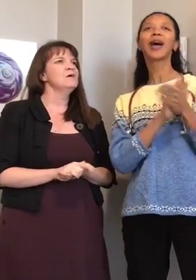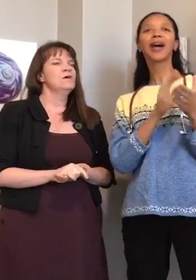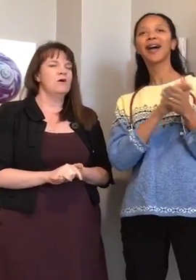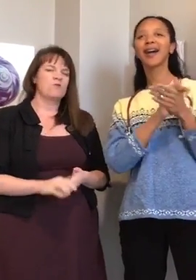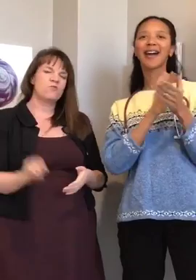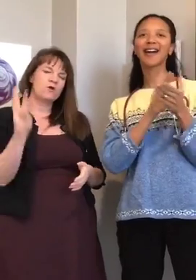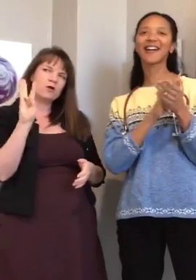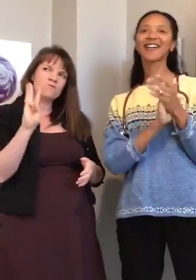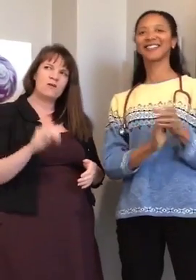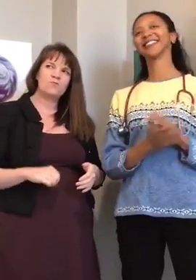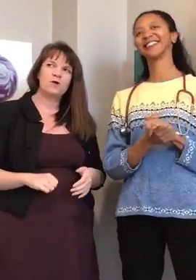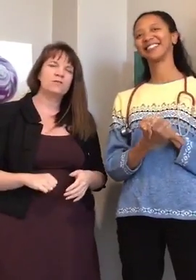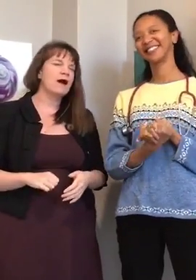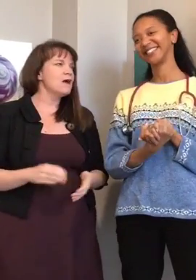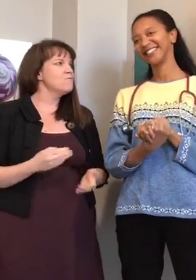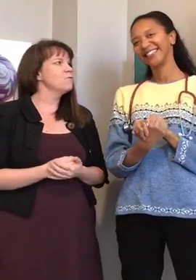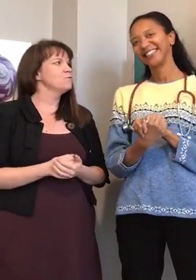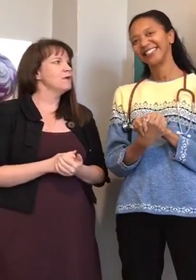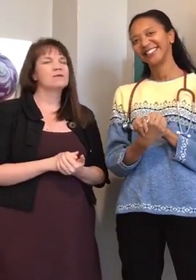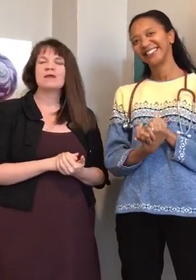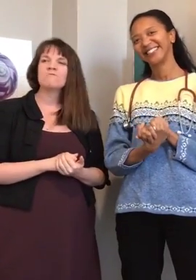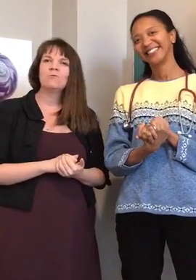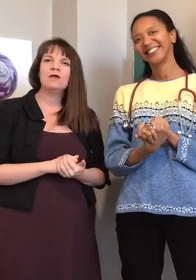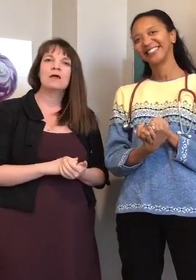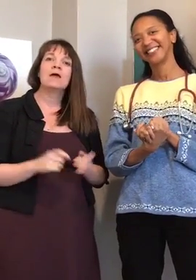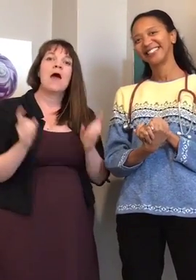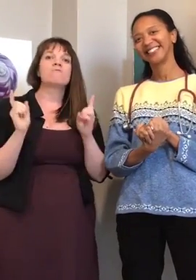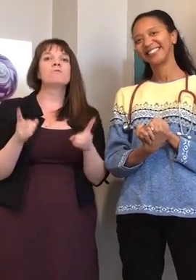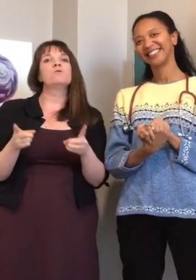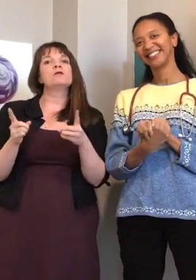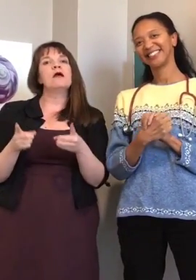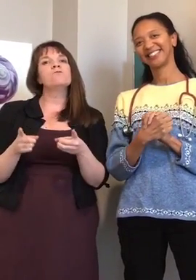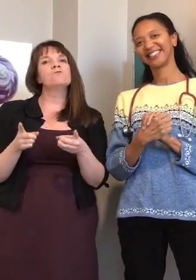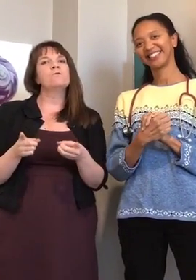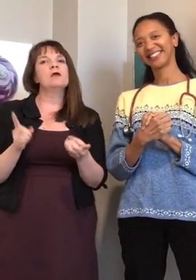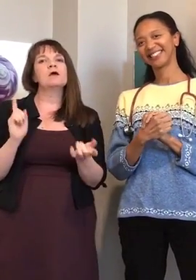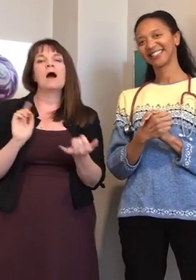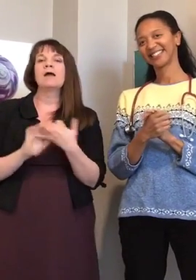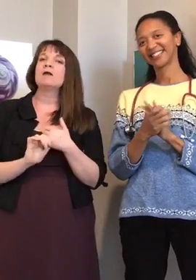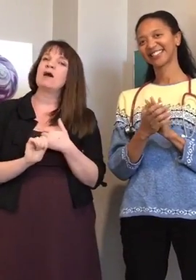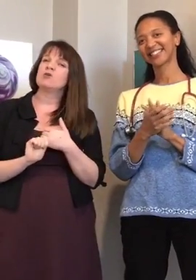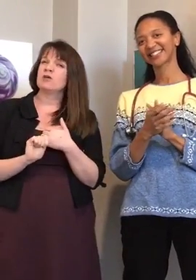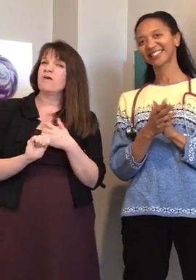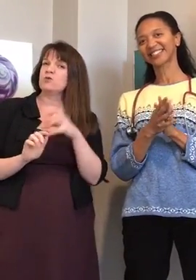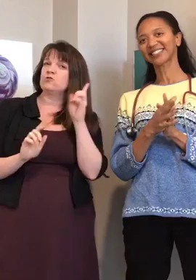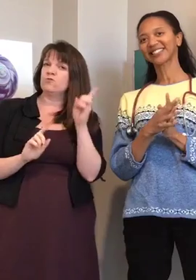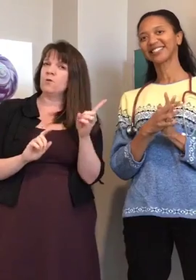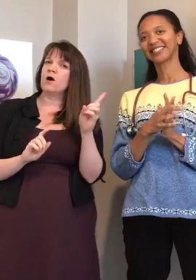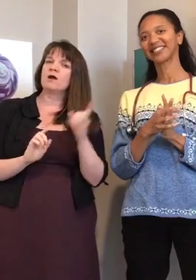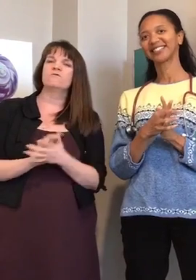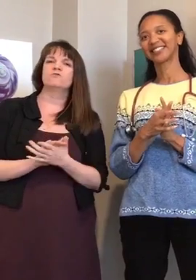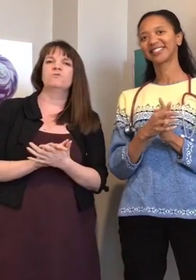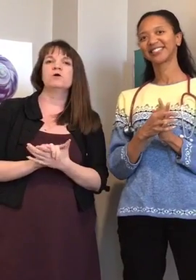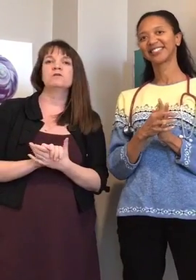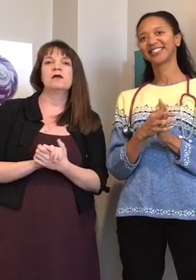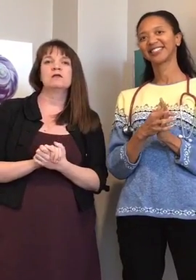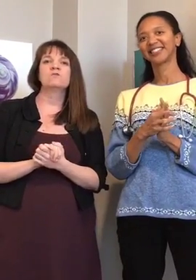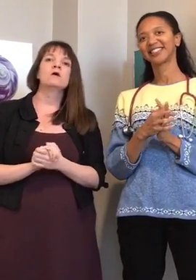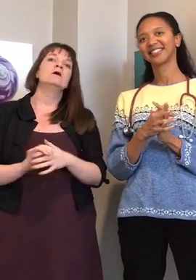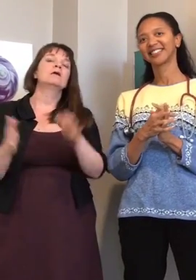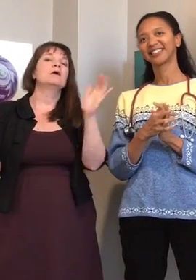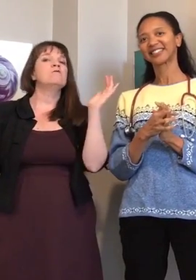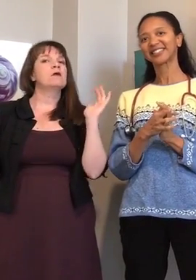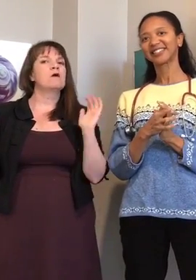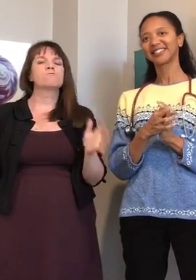again. Third Facebook Live, nailing it every week. And remember, next week I am actually at the Juice Bar, I Love Juice Bar in the